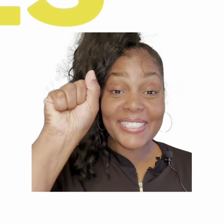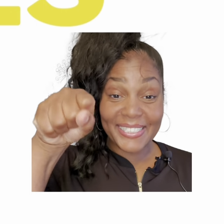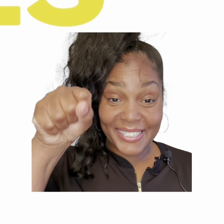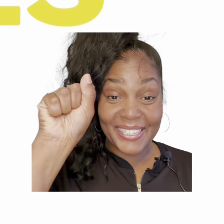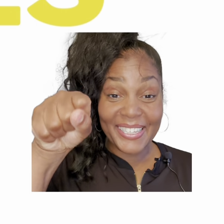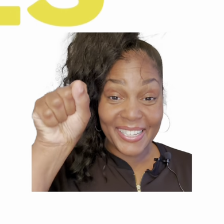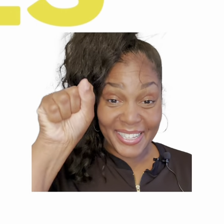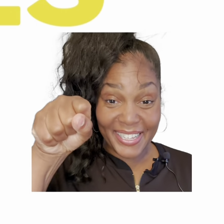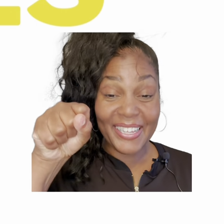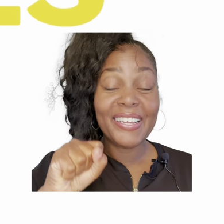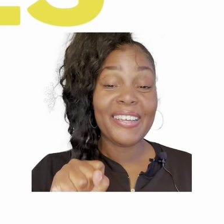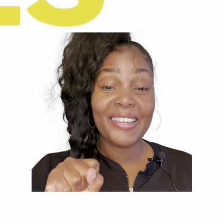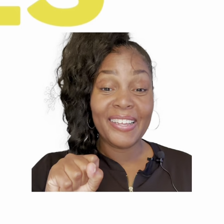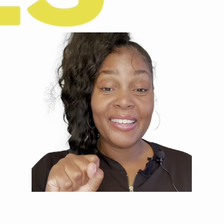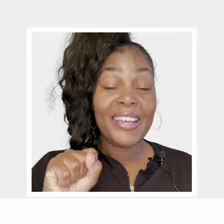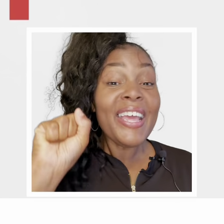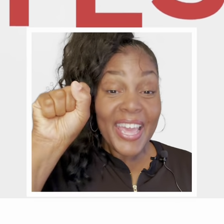Yes.